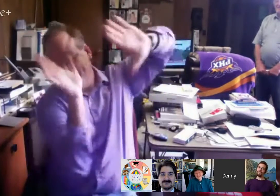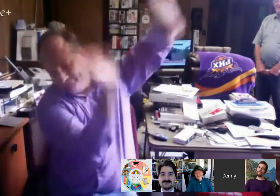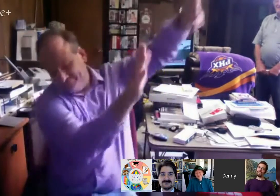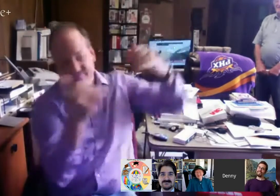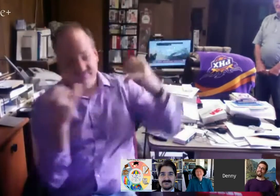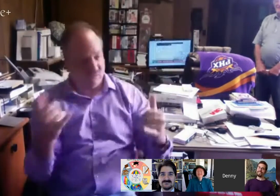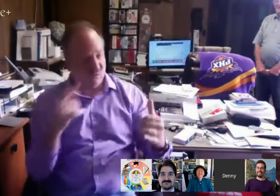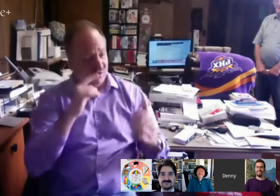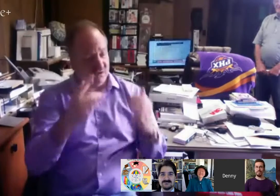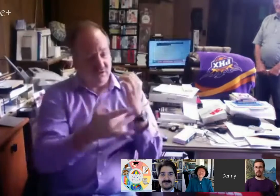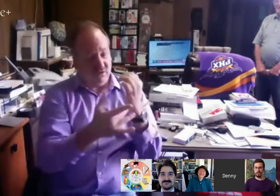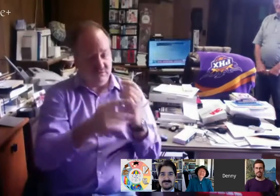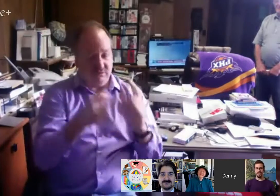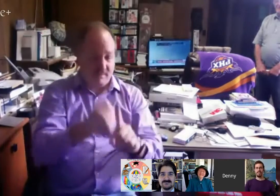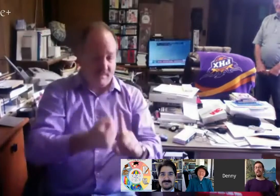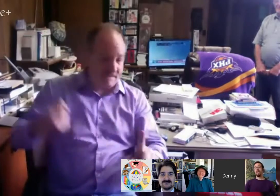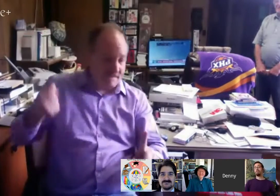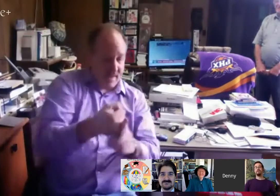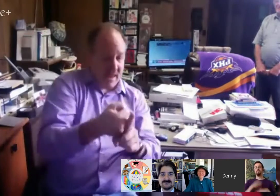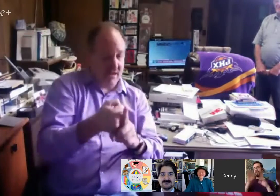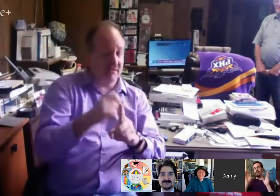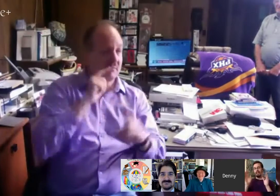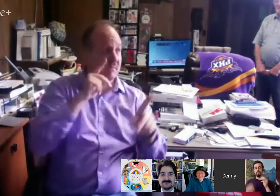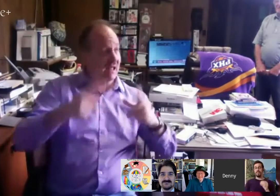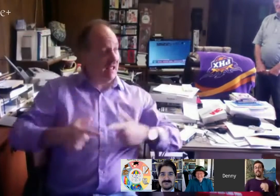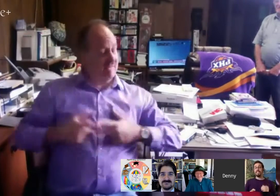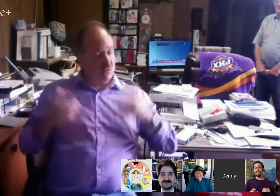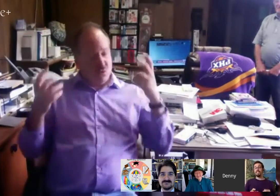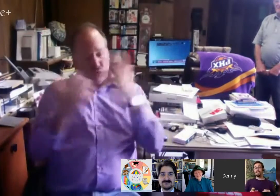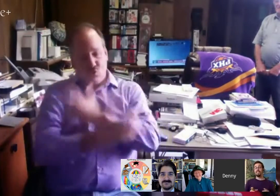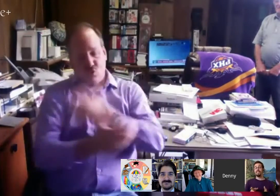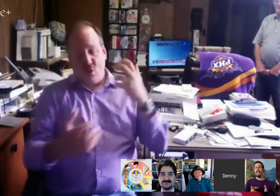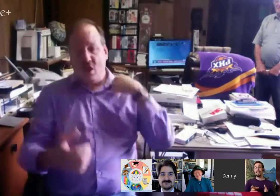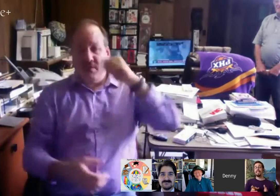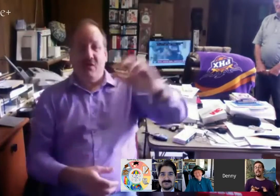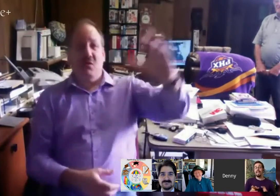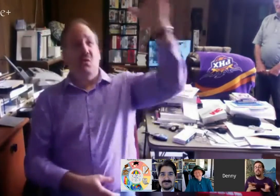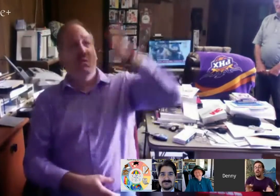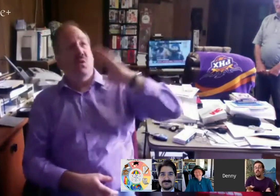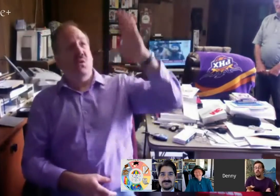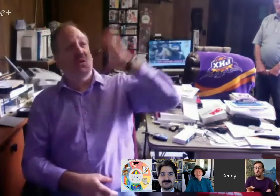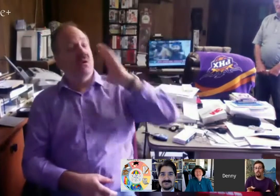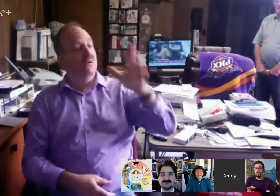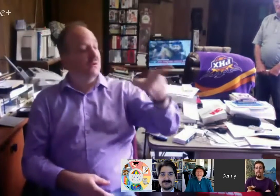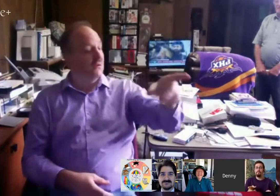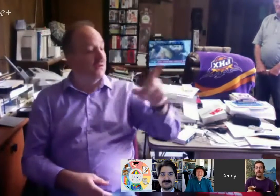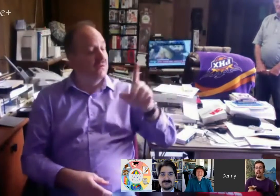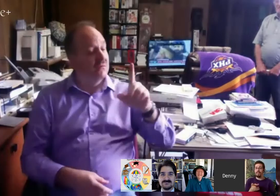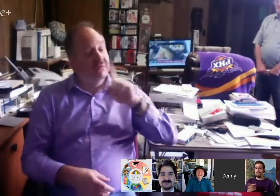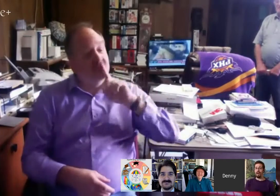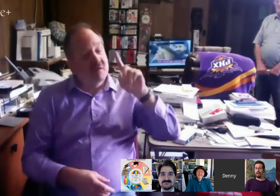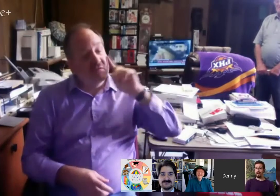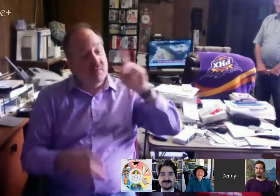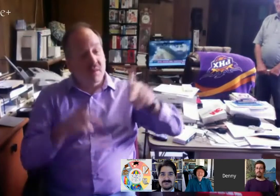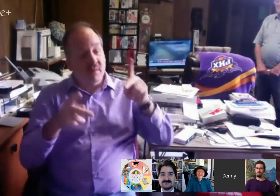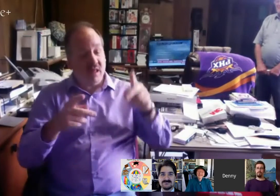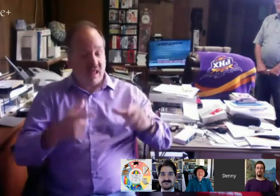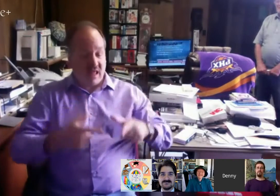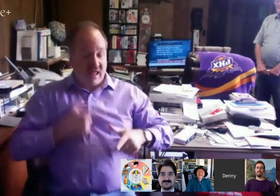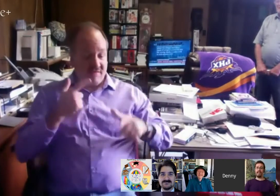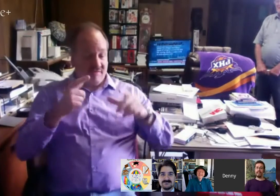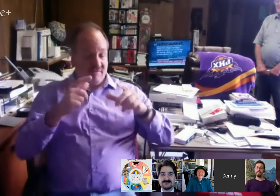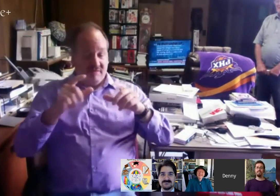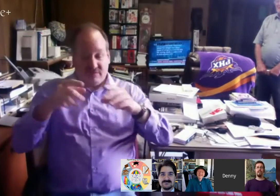saying, "I love you," right next to the dinosaurs. But that's a technological impact on